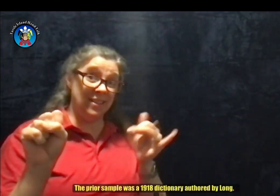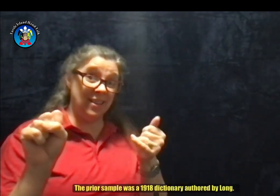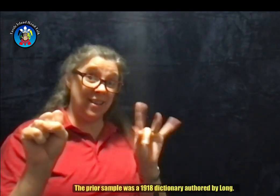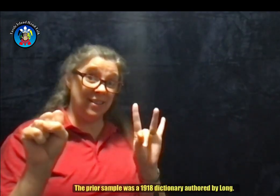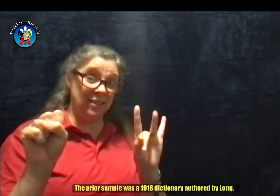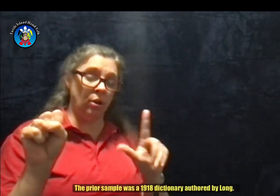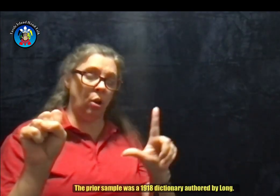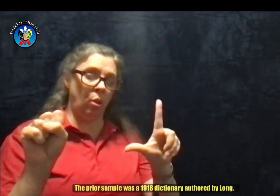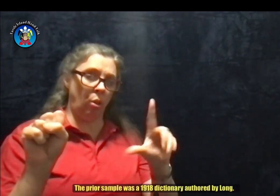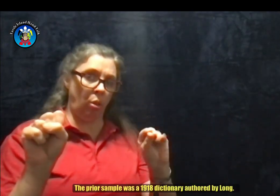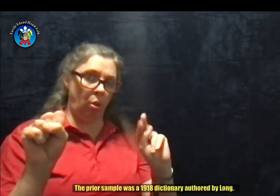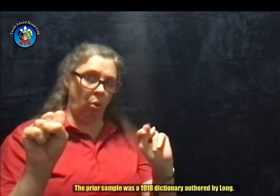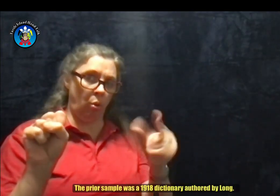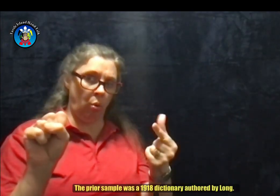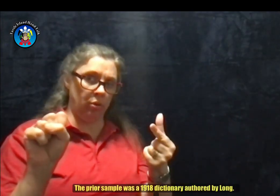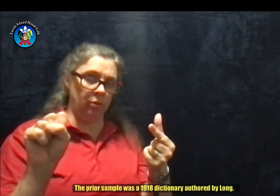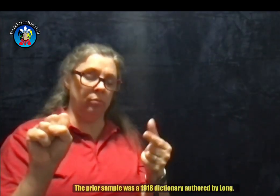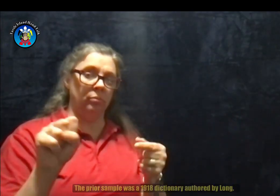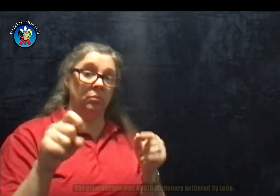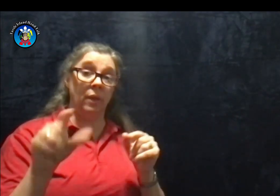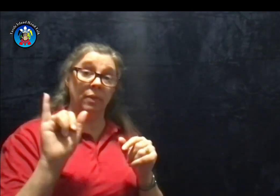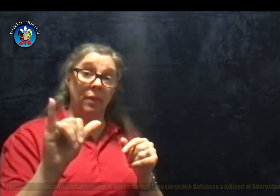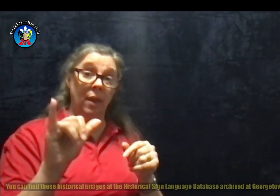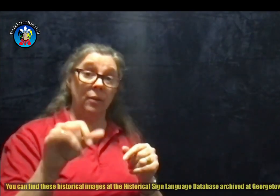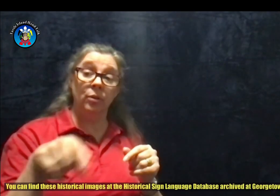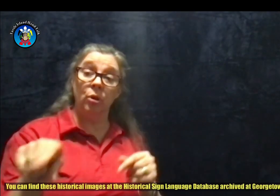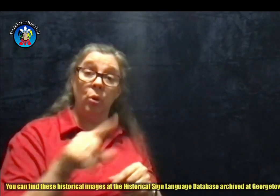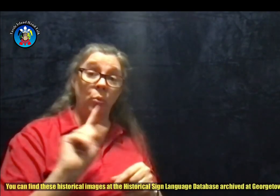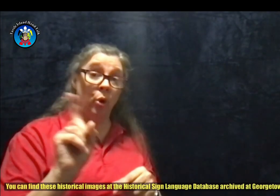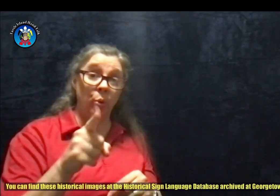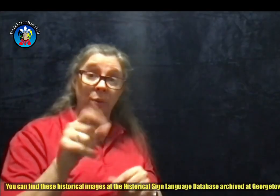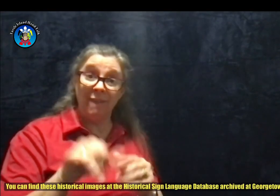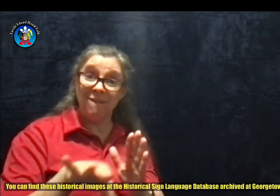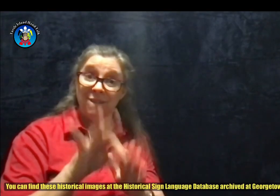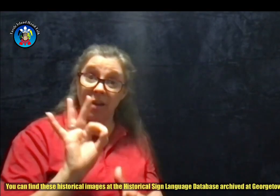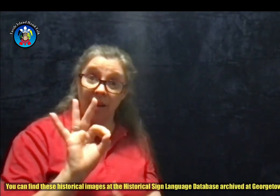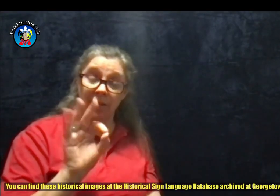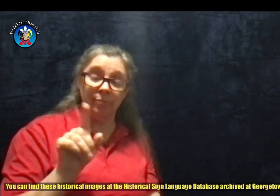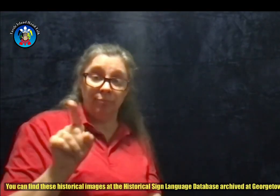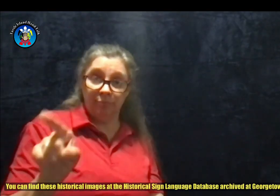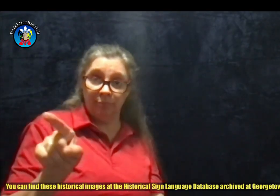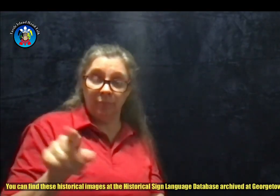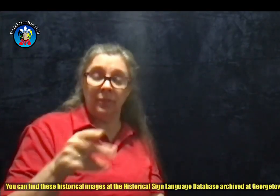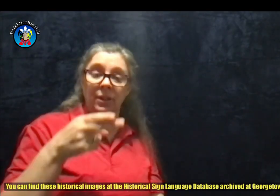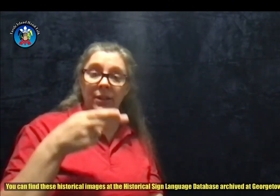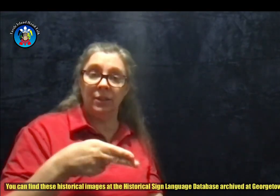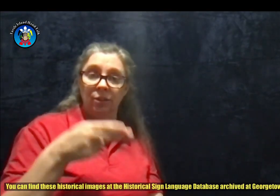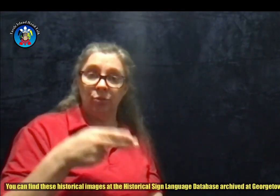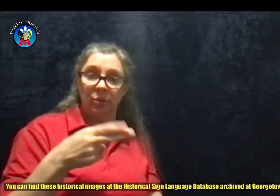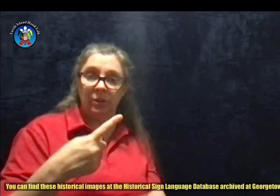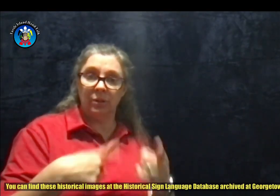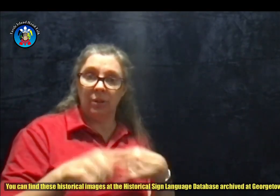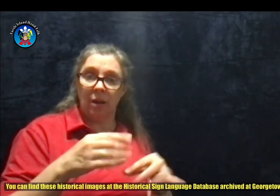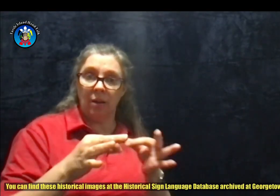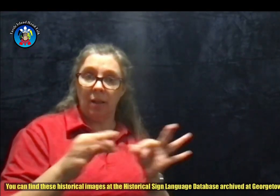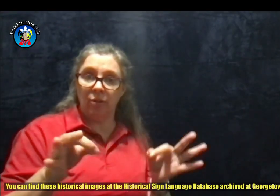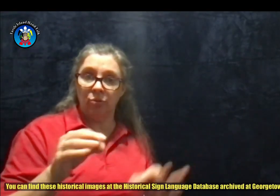prior sample was a 1918 dictionary authored by Long. You can find these historical images at